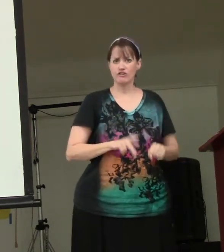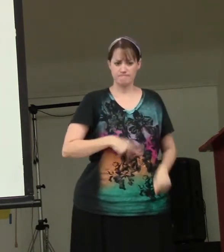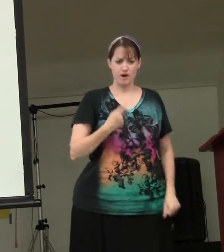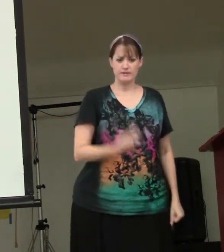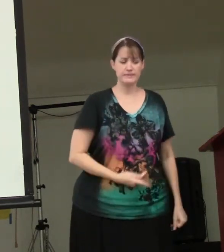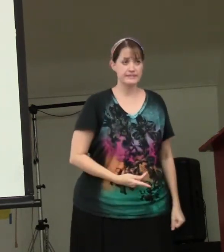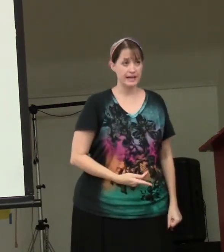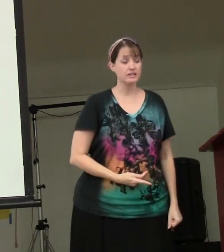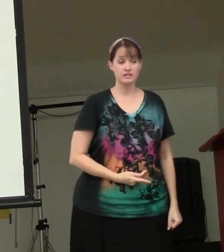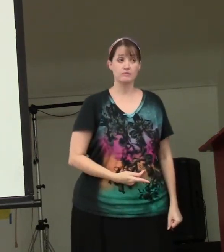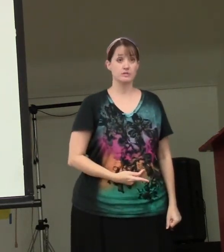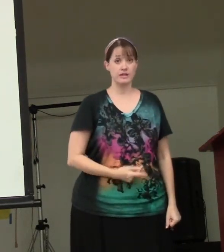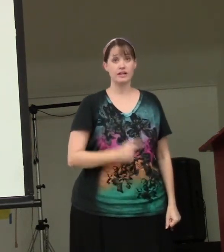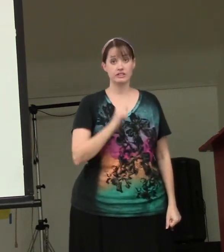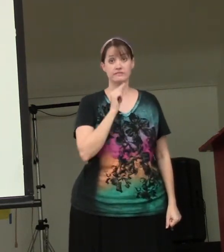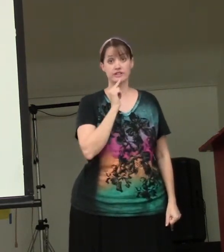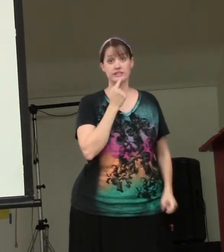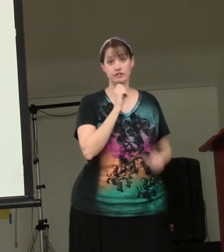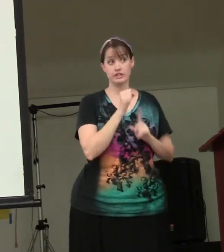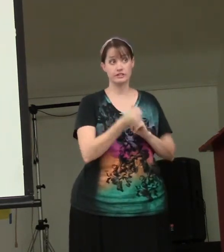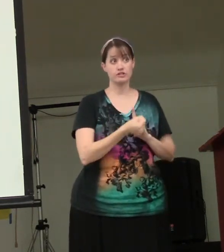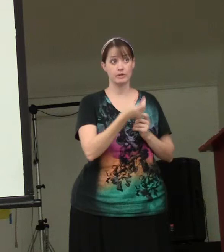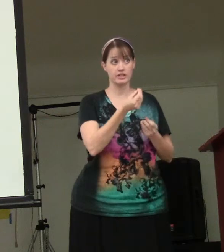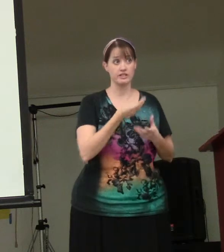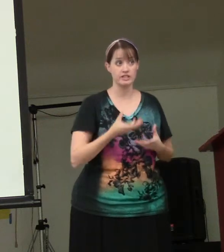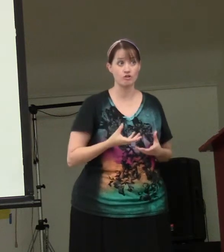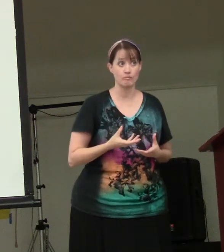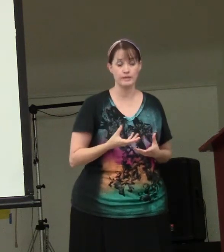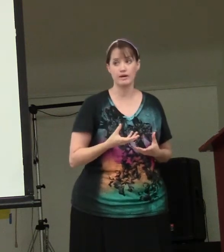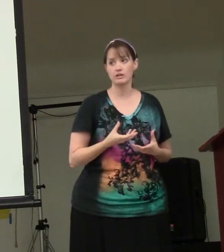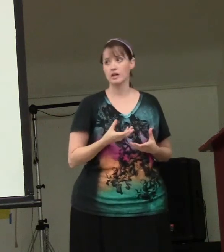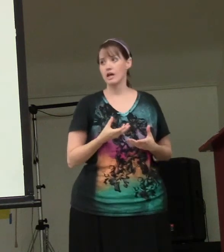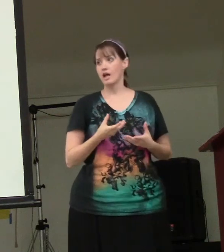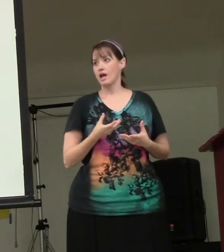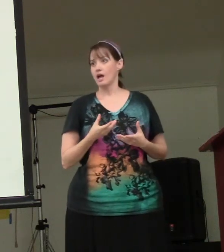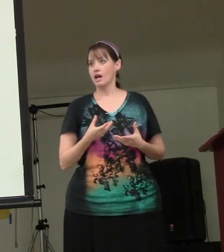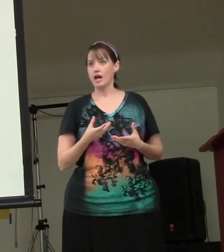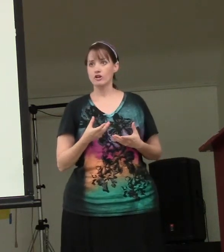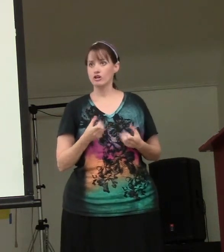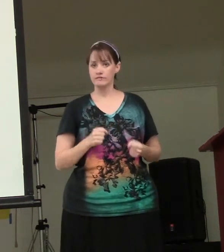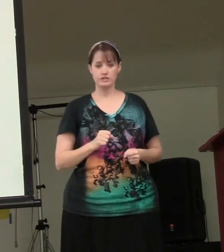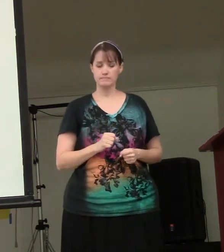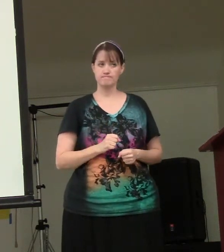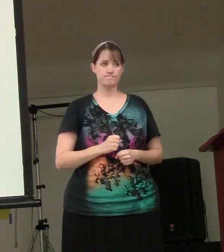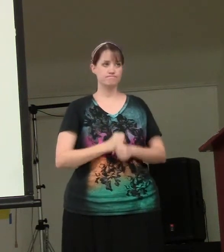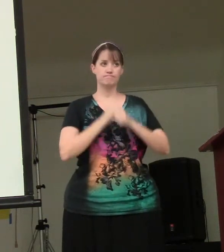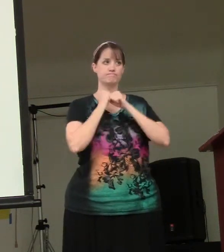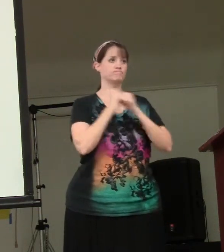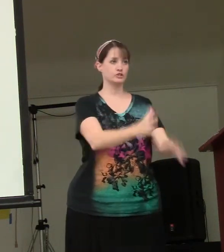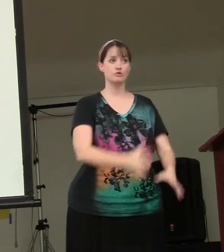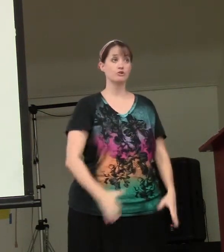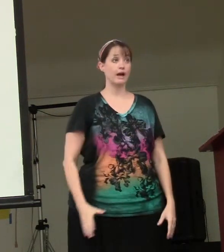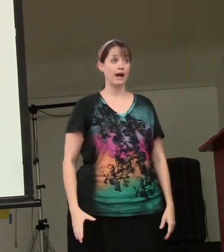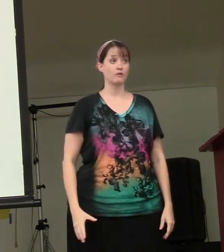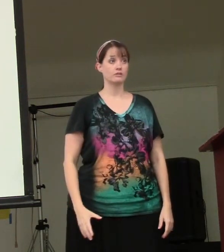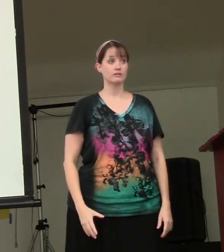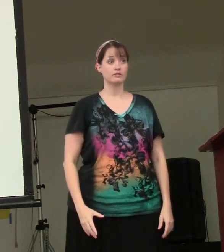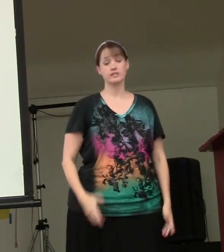have gotten upset because it was actually a very serious situation that she told me about. And I could have just chewed her out. She